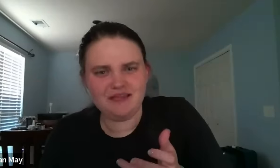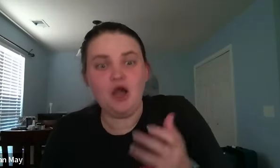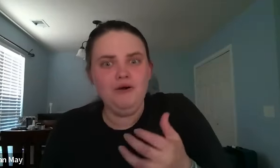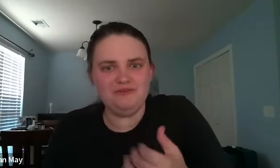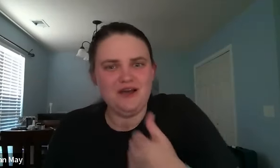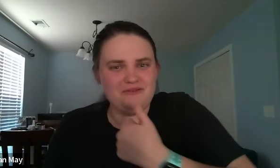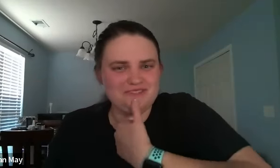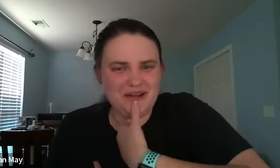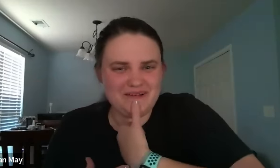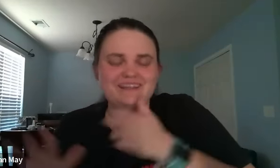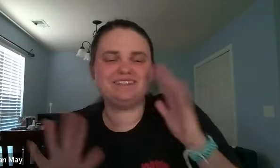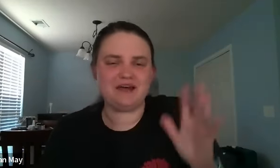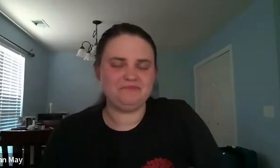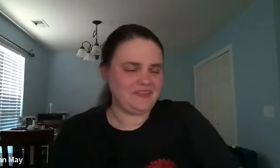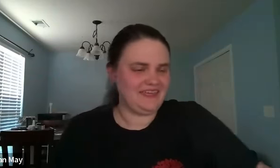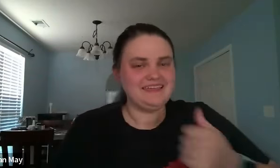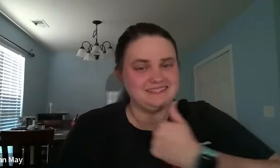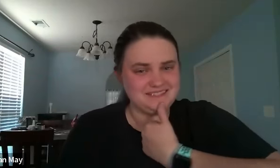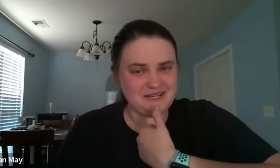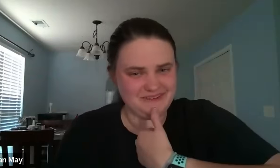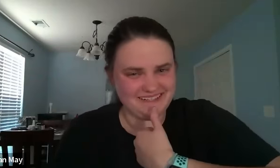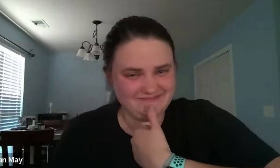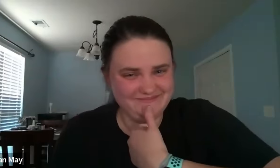like, oh no, strawberry. So strawberry.